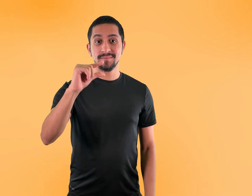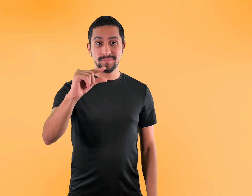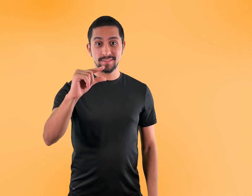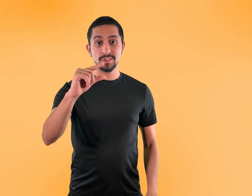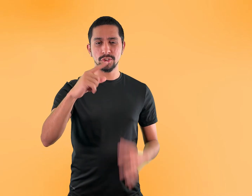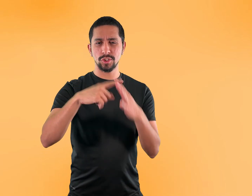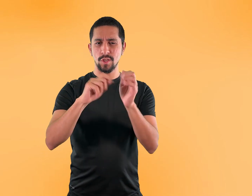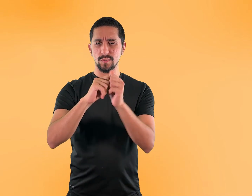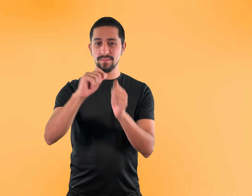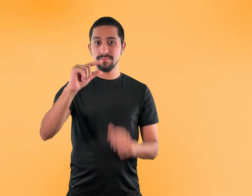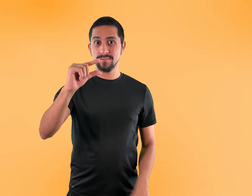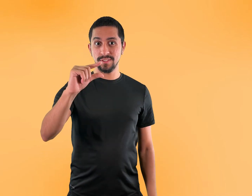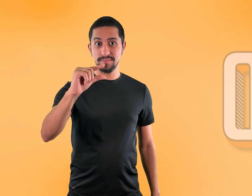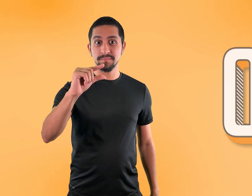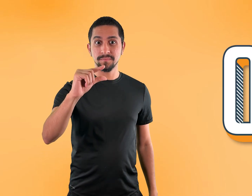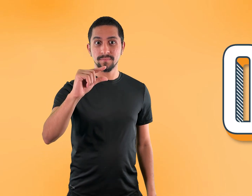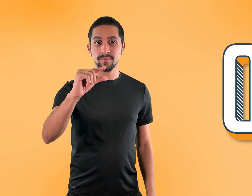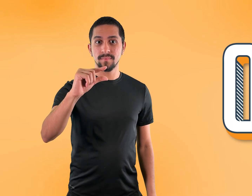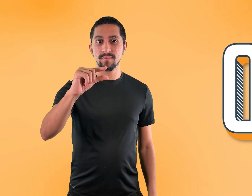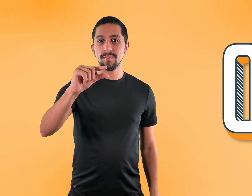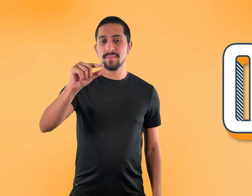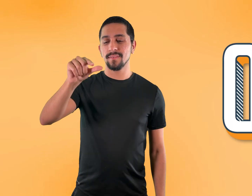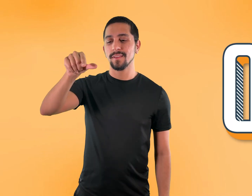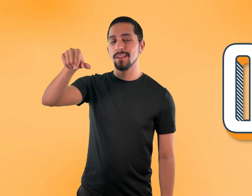down. For the letter Q, make a